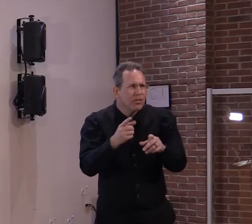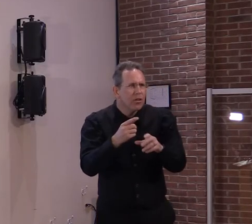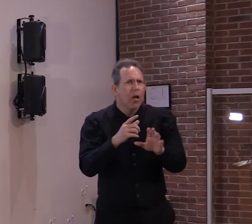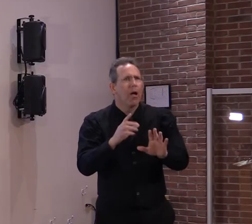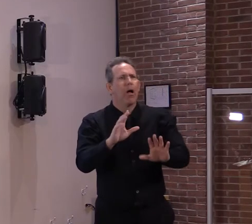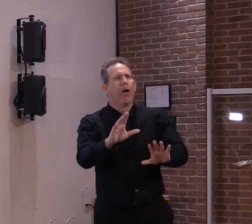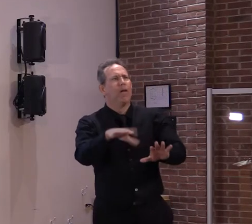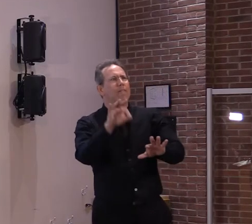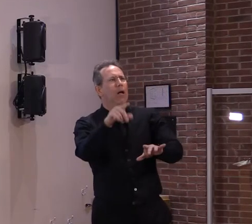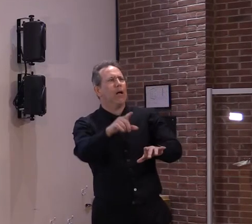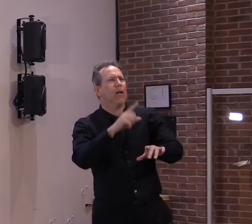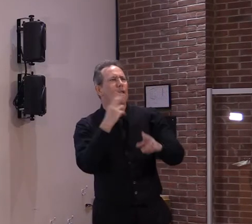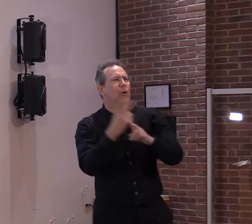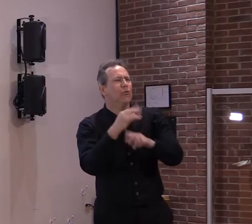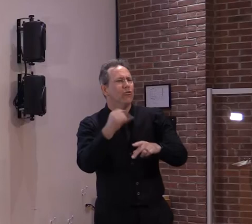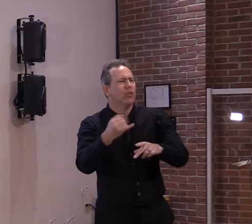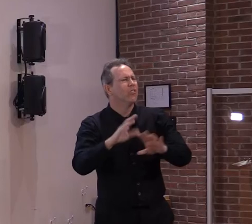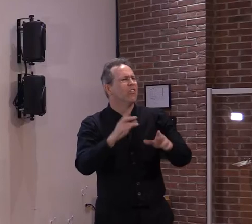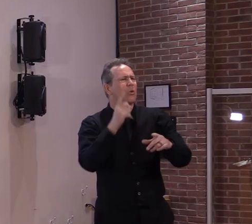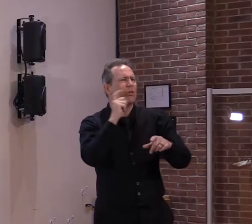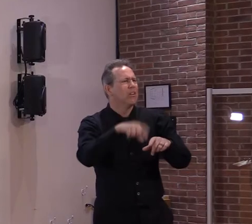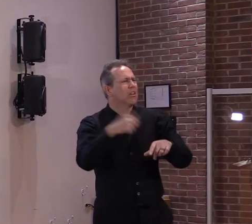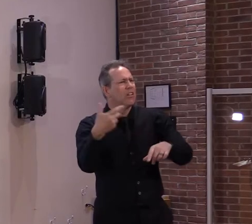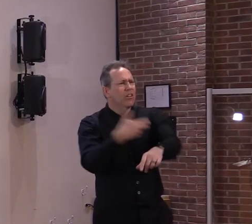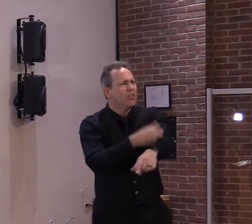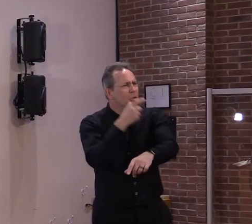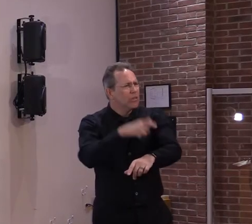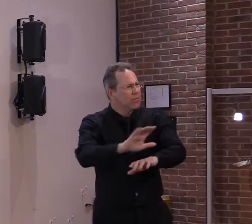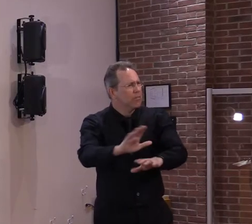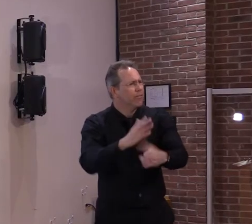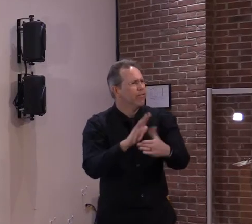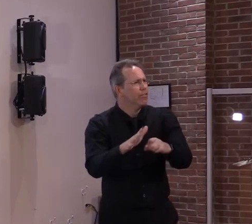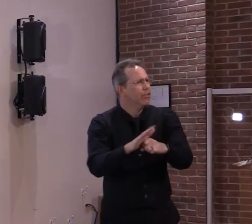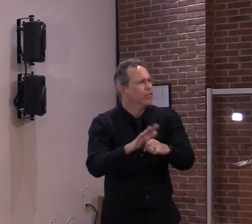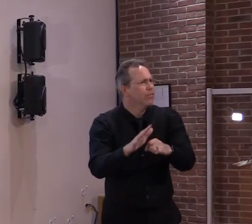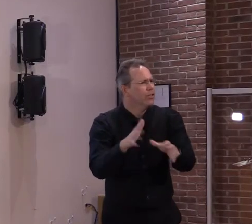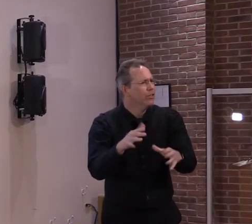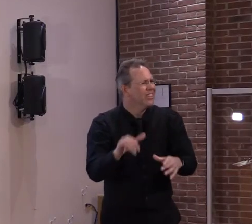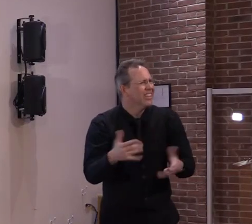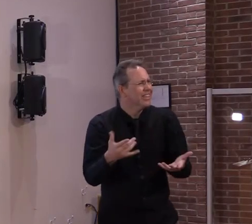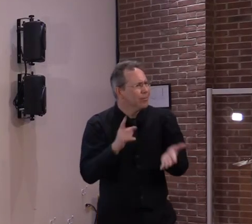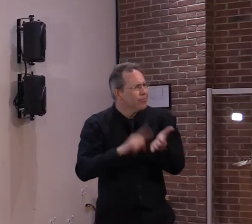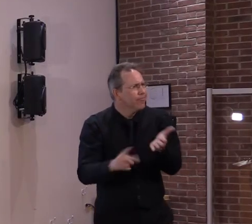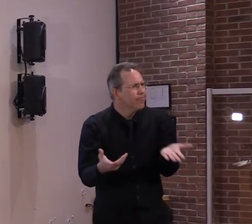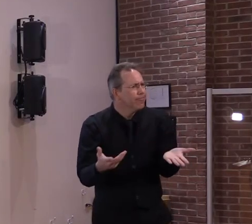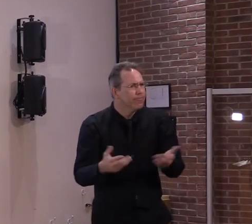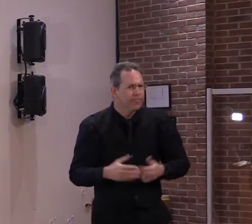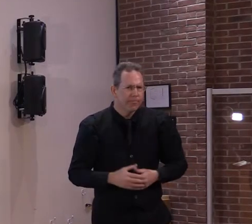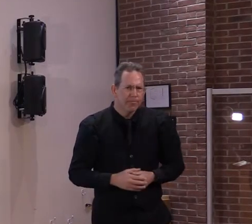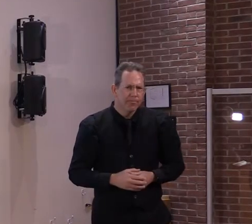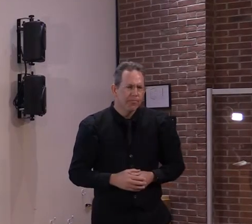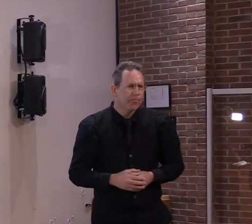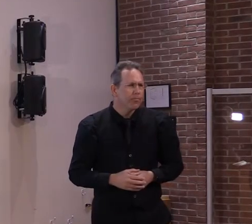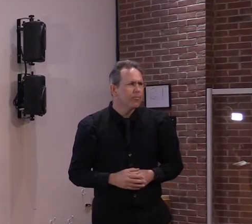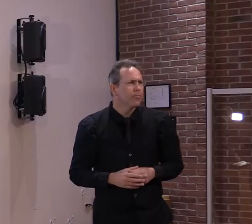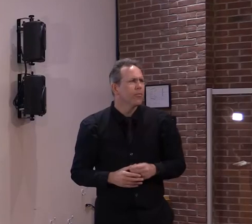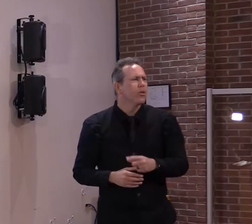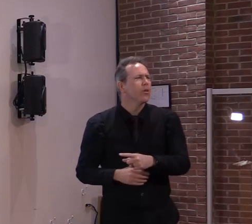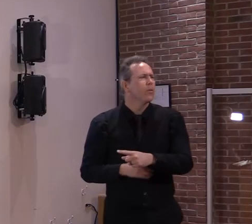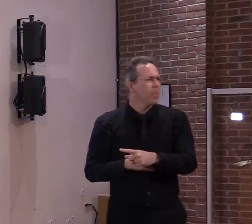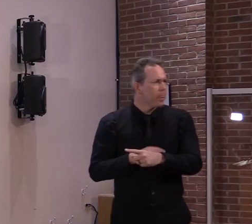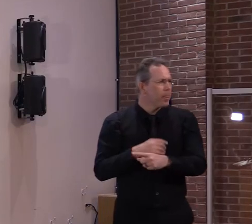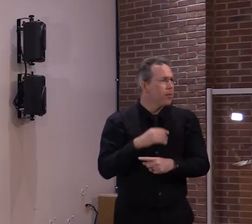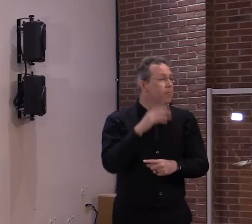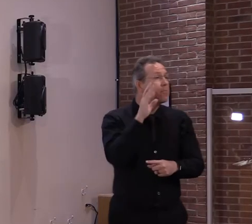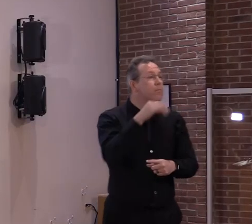on a regular basis. So. Yeah, I can tell you that when you, and I can tell you that another check and balance is when you go to get your vaccine, you're